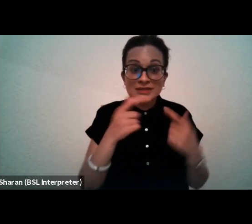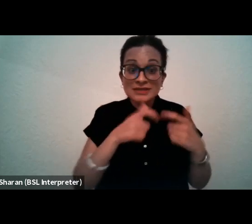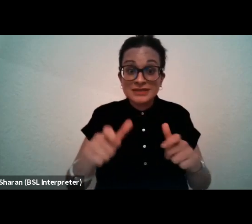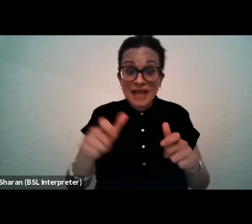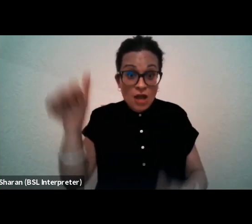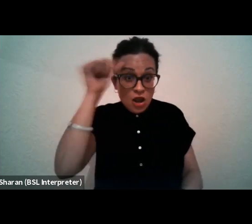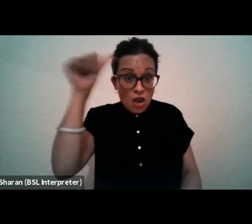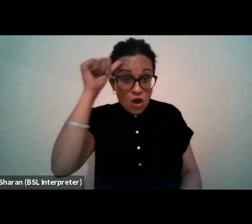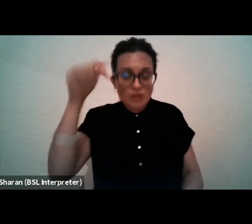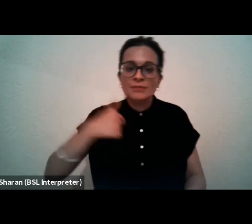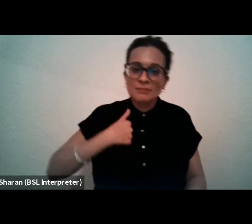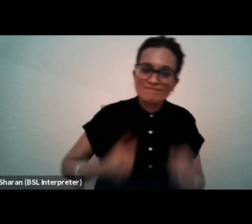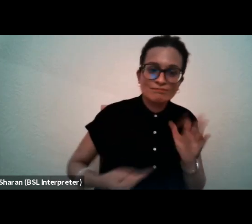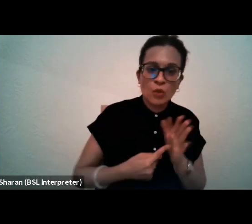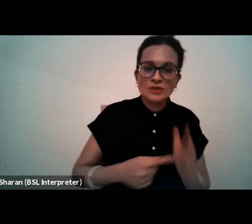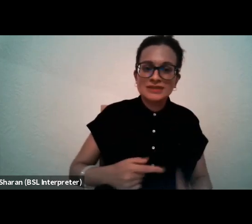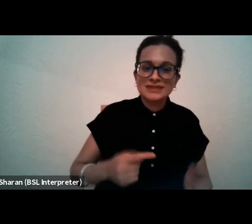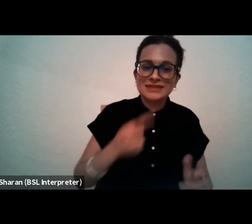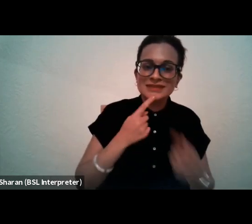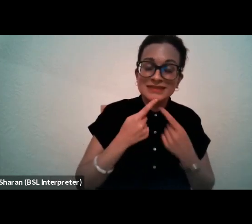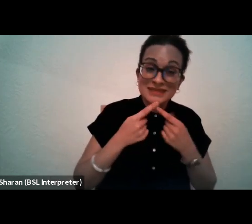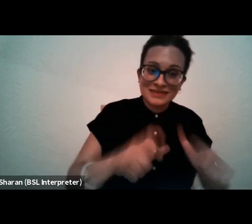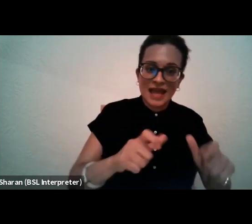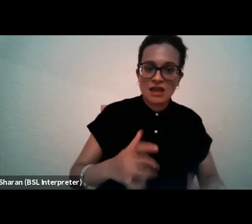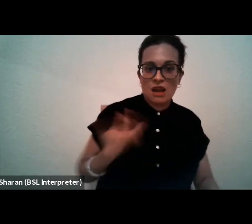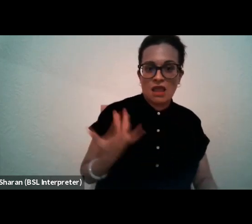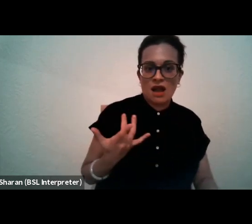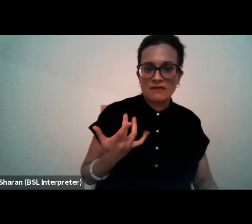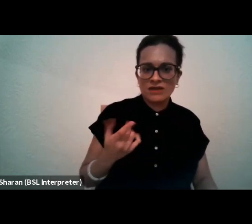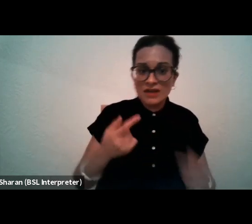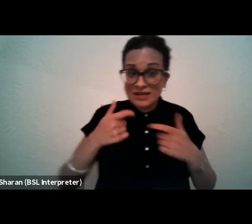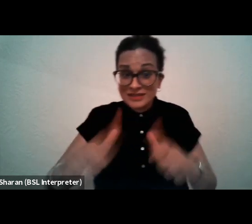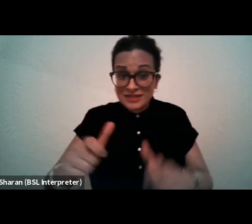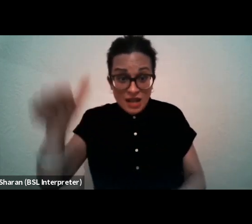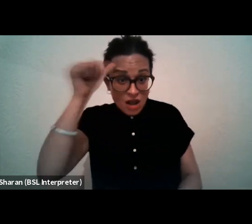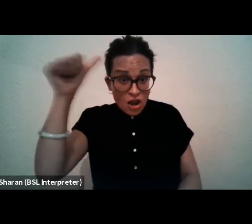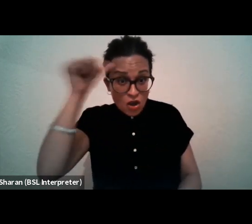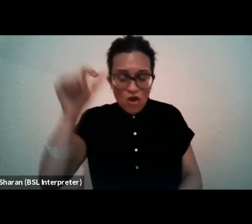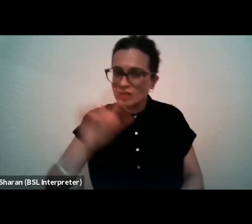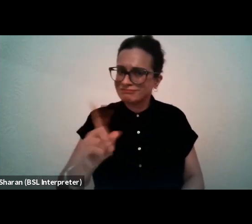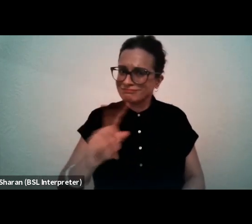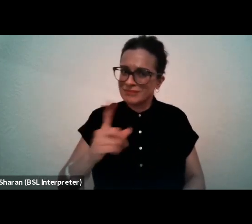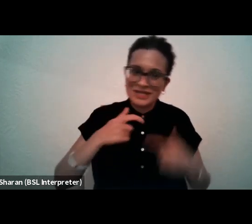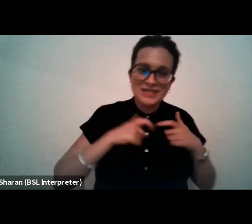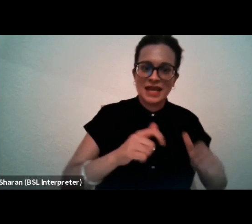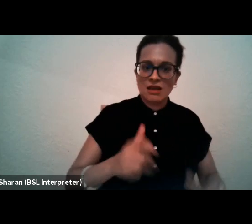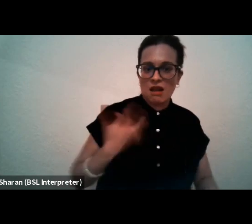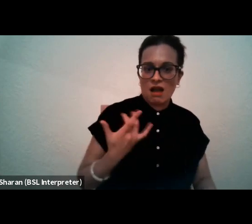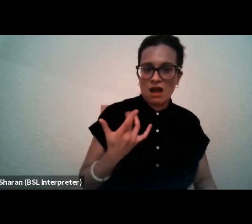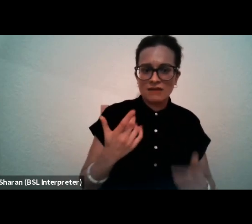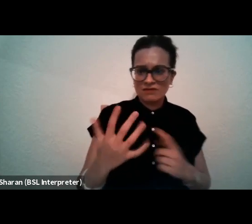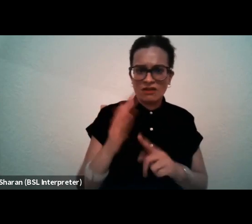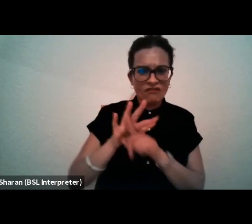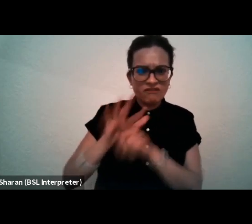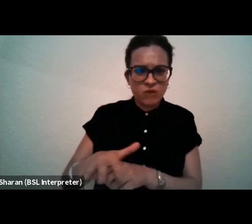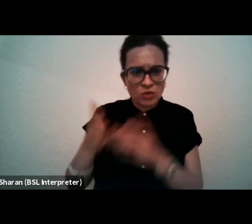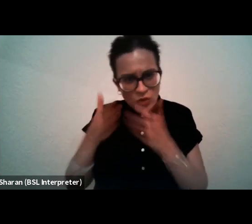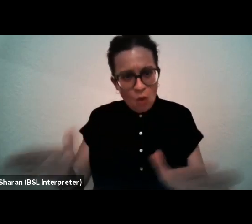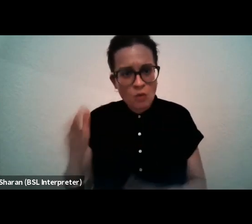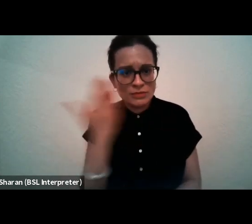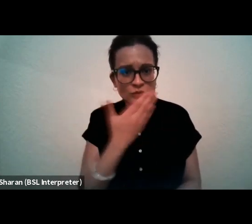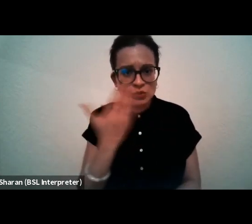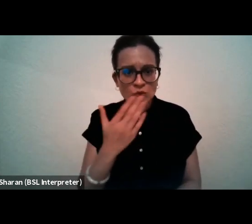is stay alive. It's not stay alert, it's stay alive, by making sure that they don't force the schools to open up, and they don't